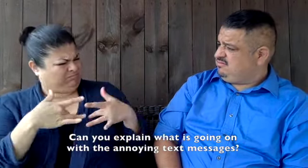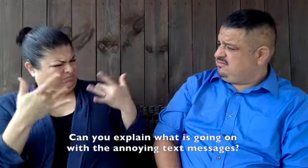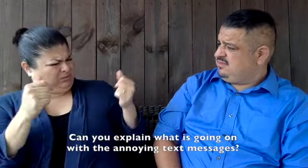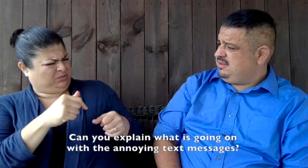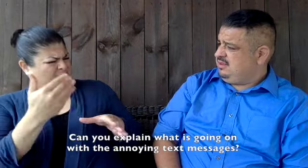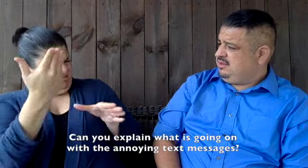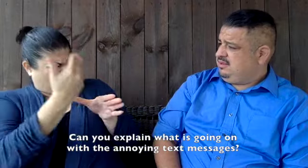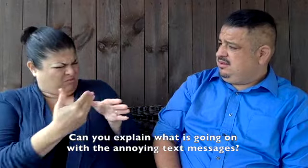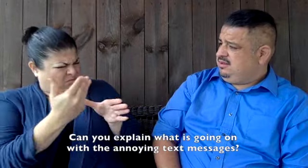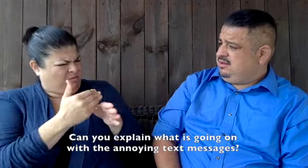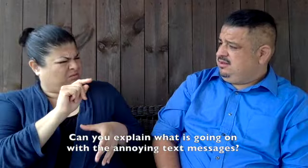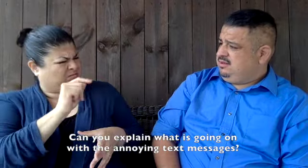annoying text messages